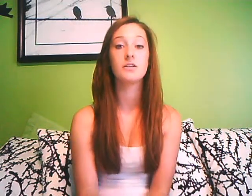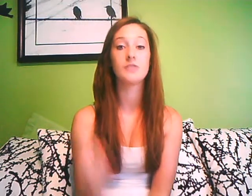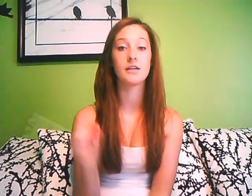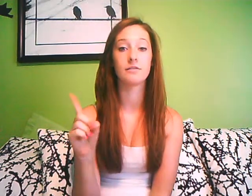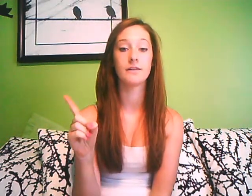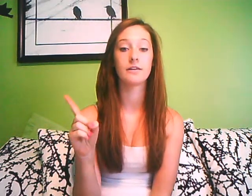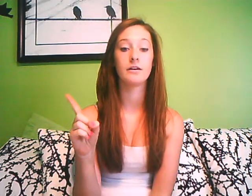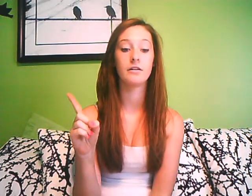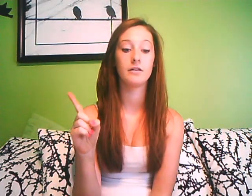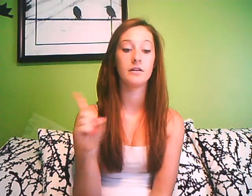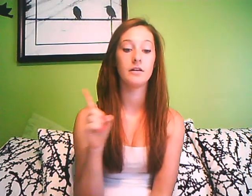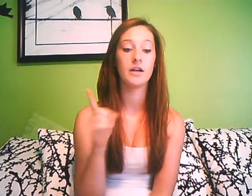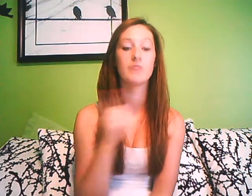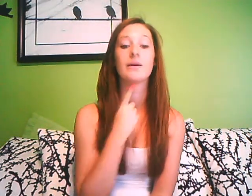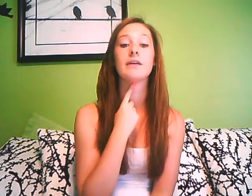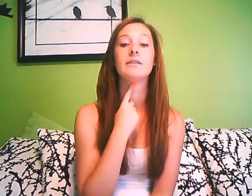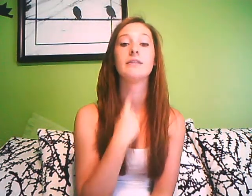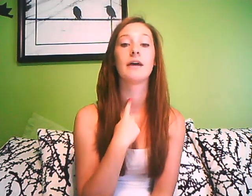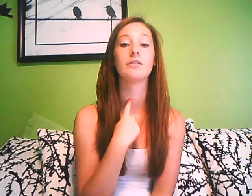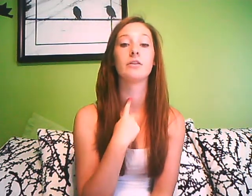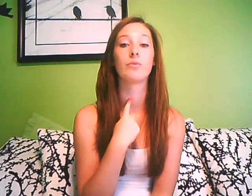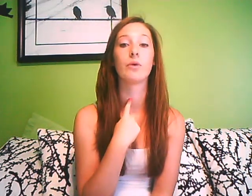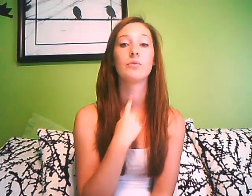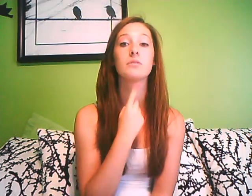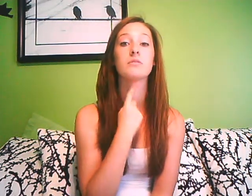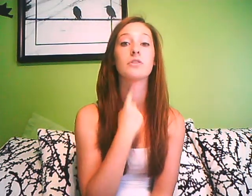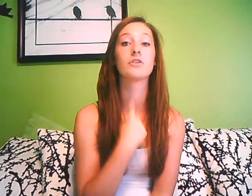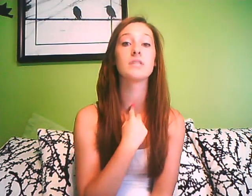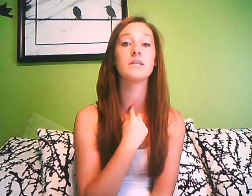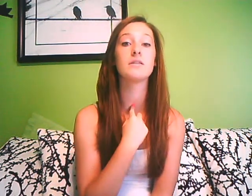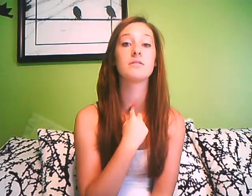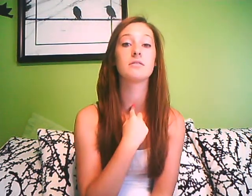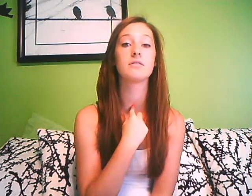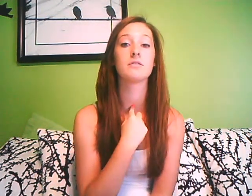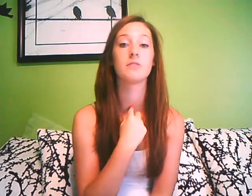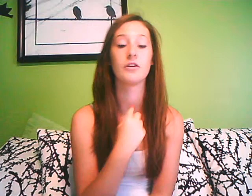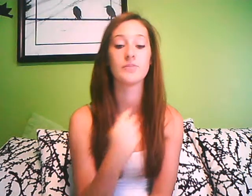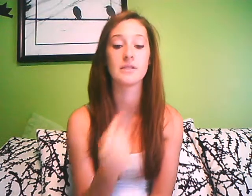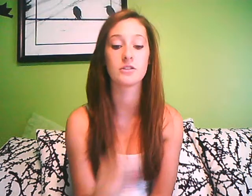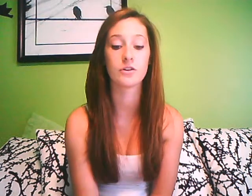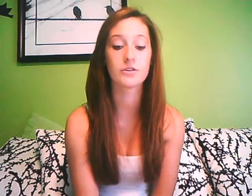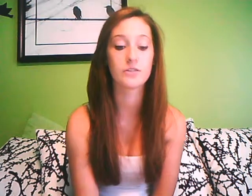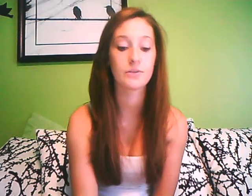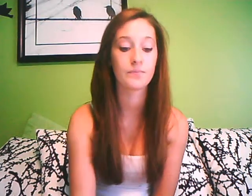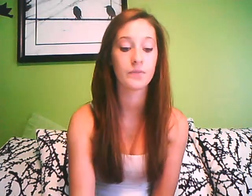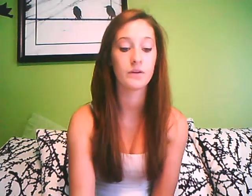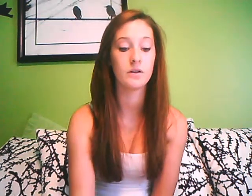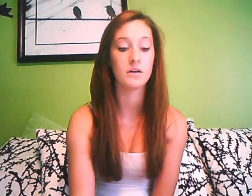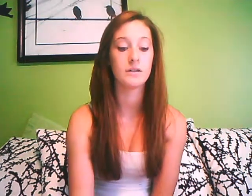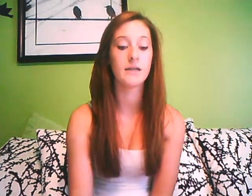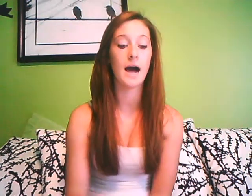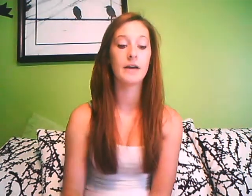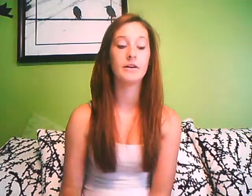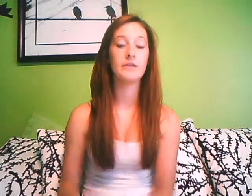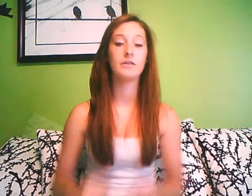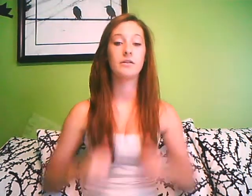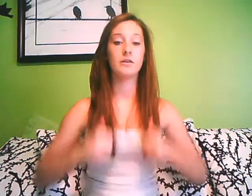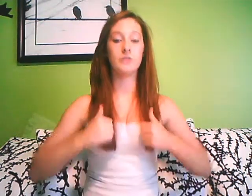take your finger and you bring it down in your throat. Thirsty. It also means thirst. Tired, you take